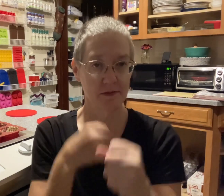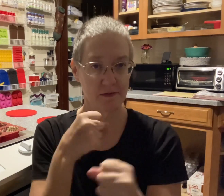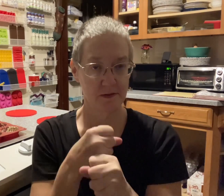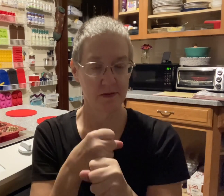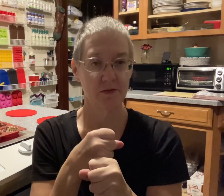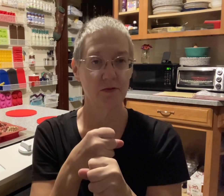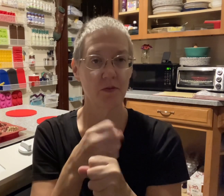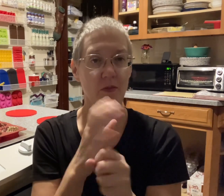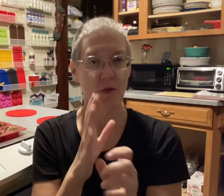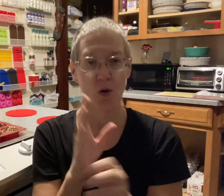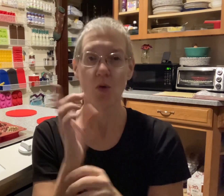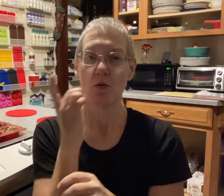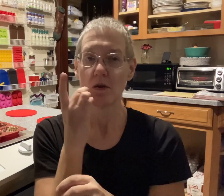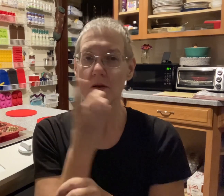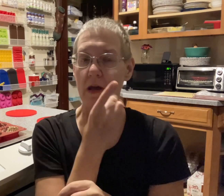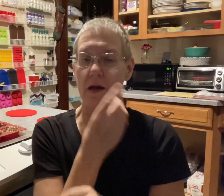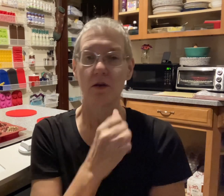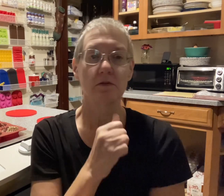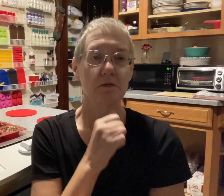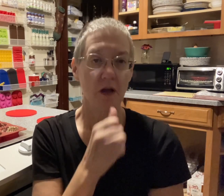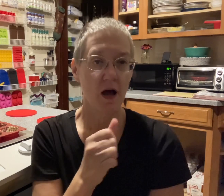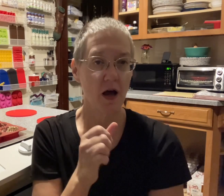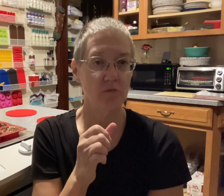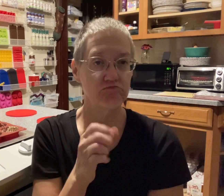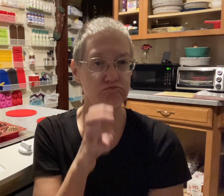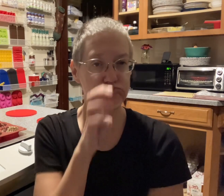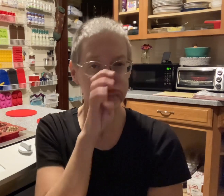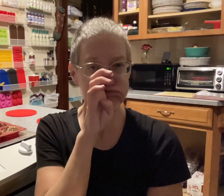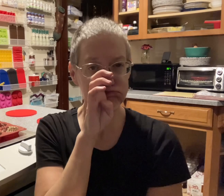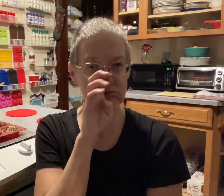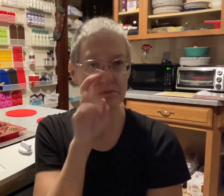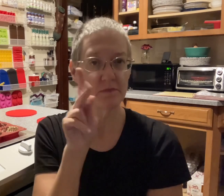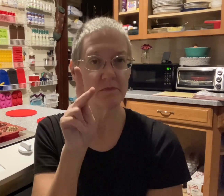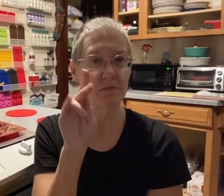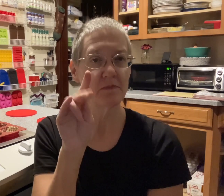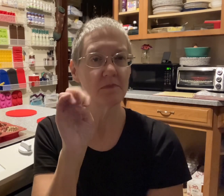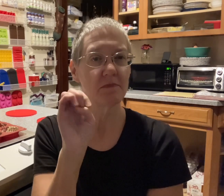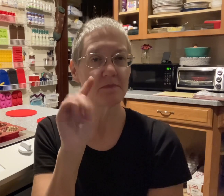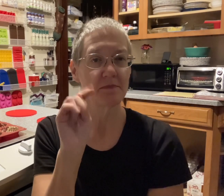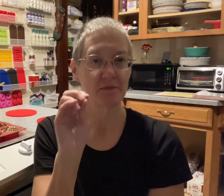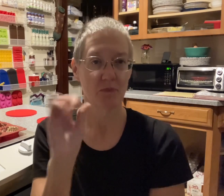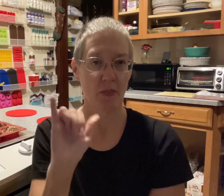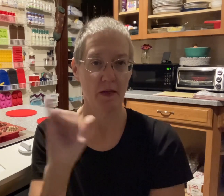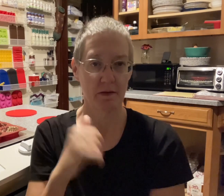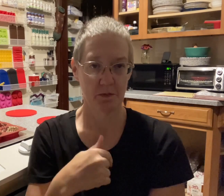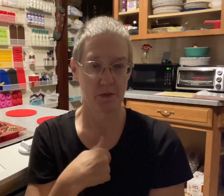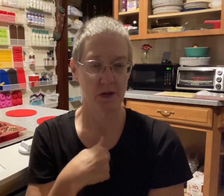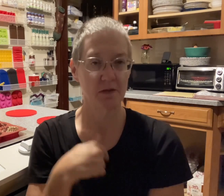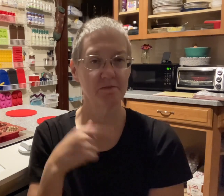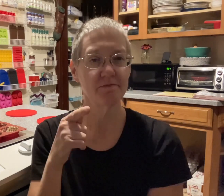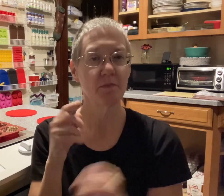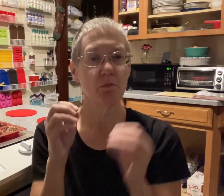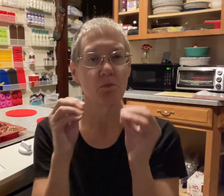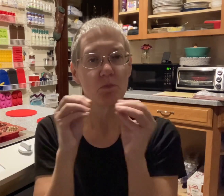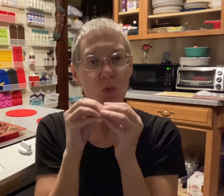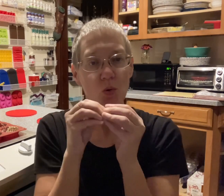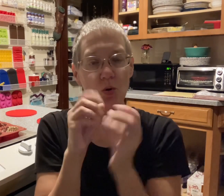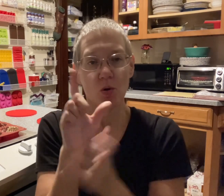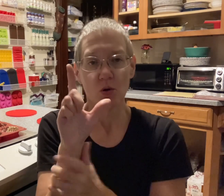years. But Dale is not really strict keto. He's more like low carb,